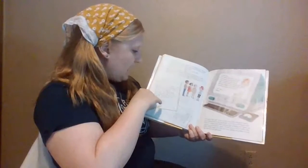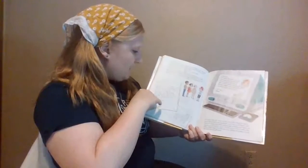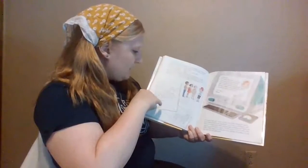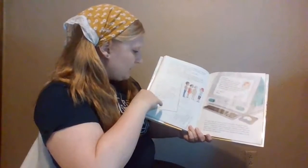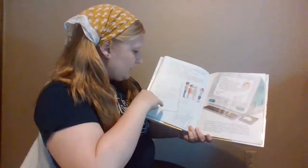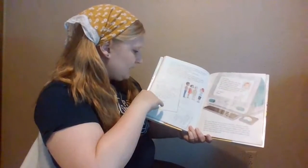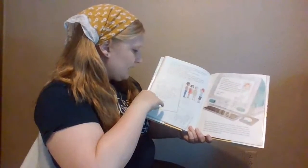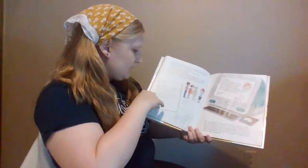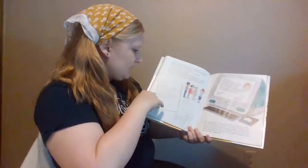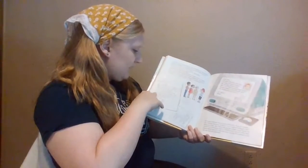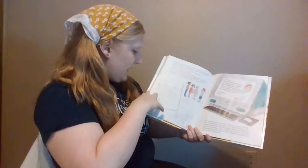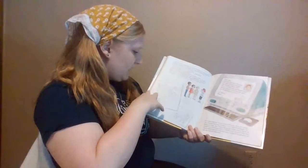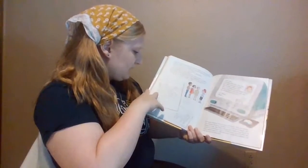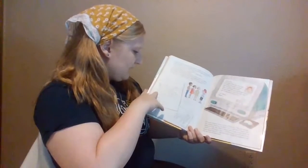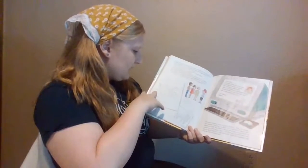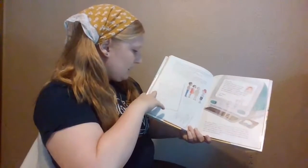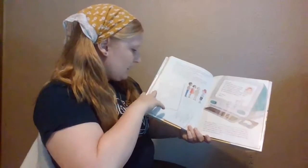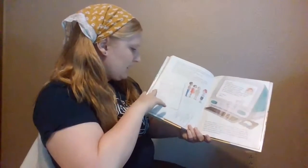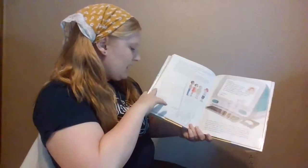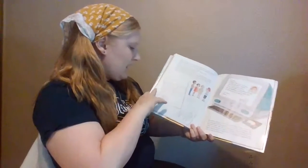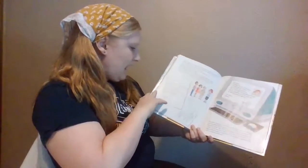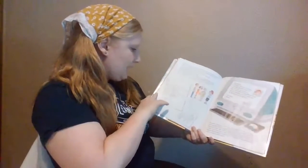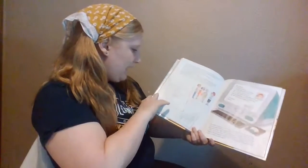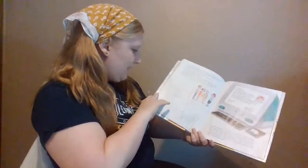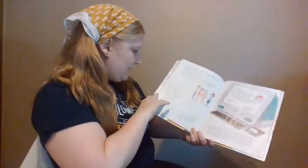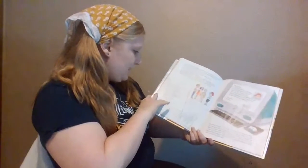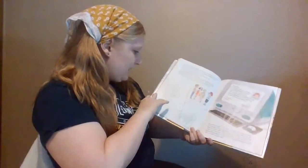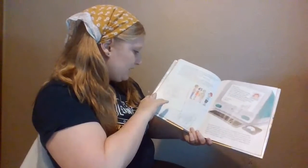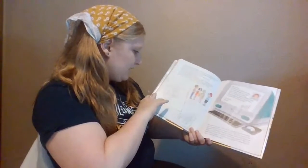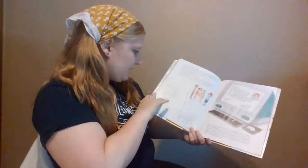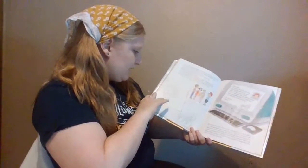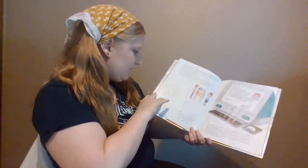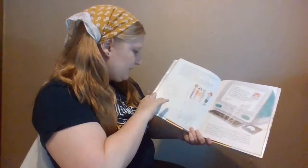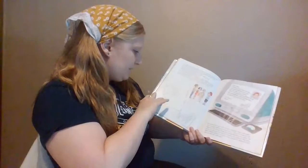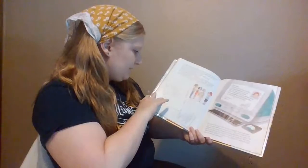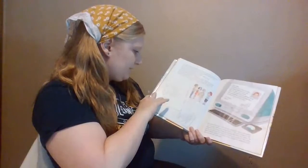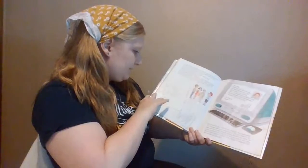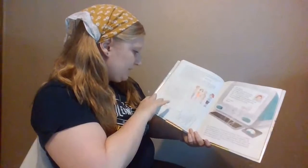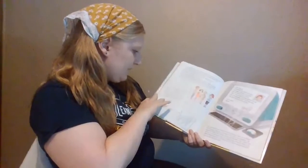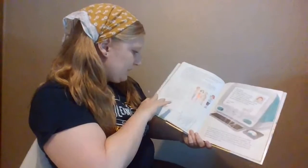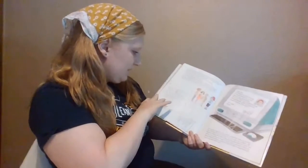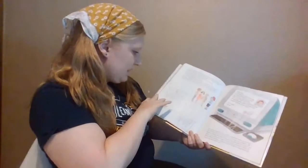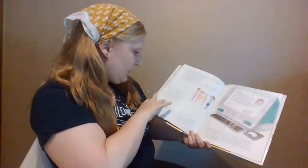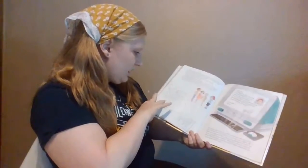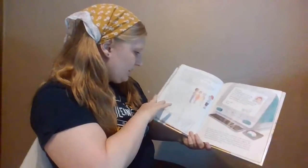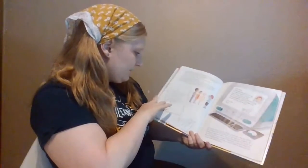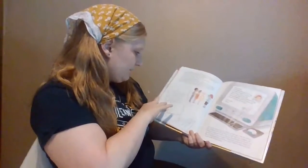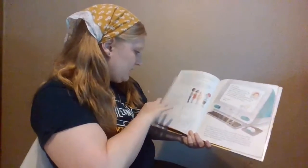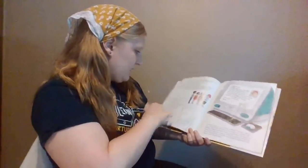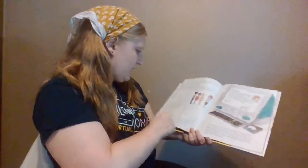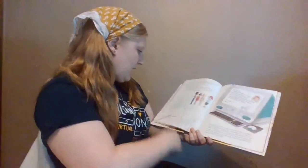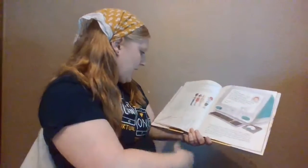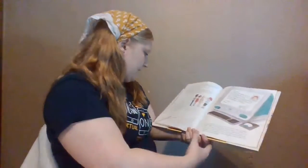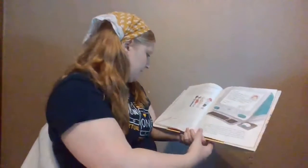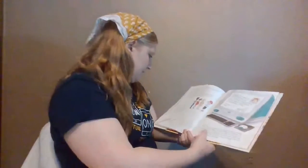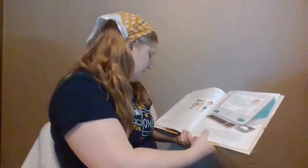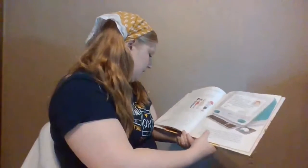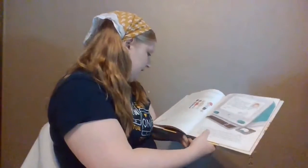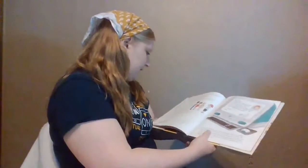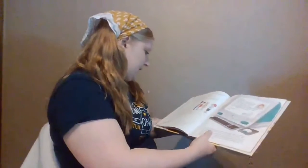I'm Moses and Spot is my dog. I'm happy because play with my dog. I'm love with